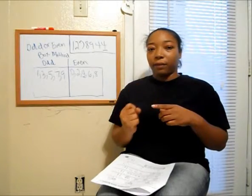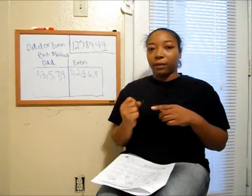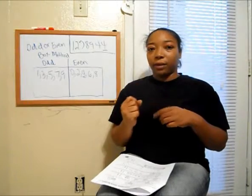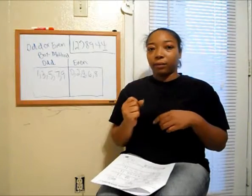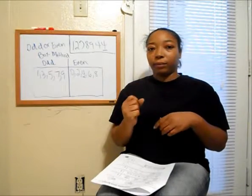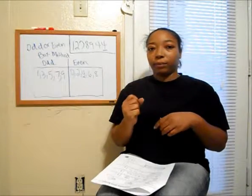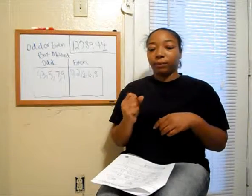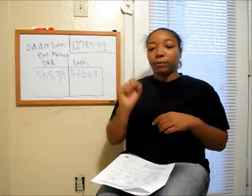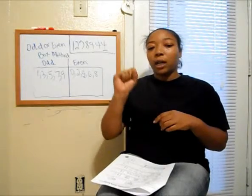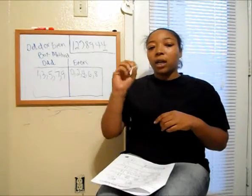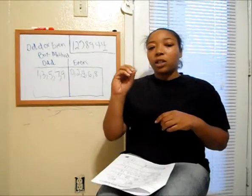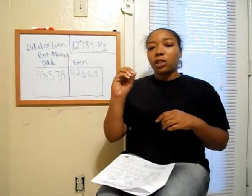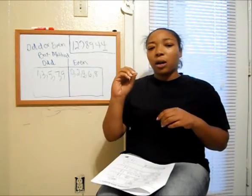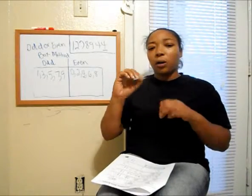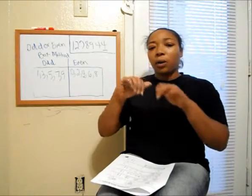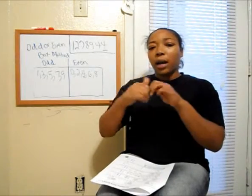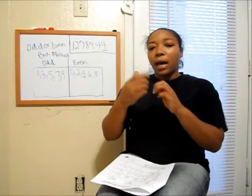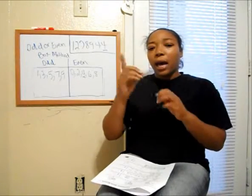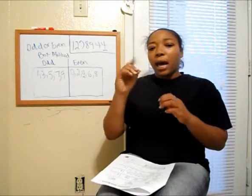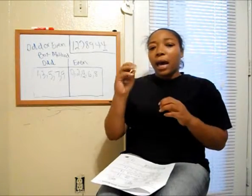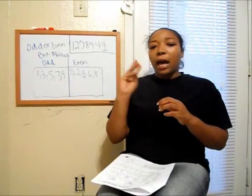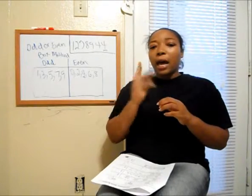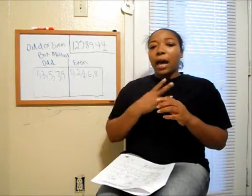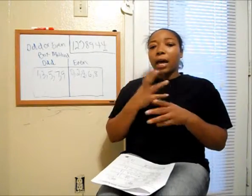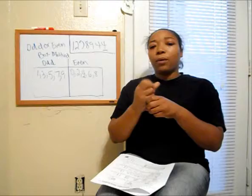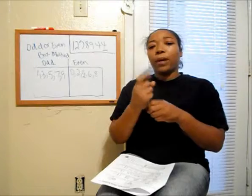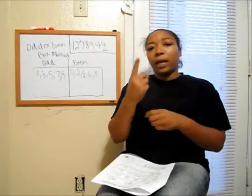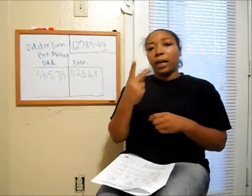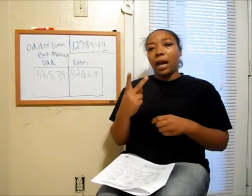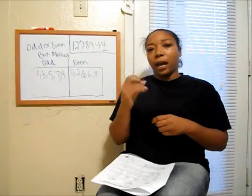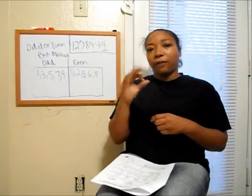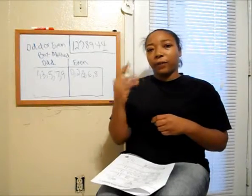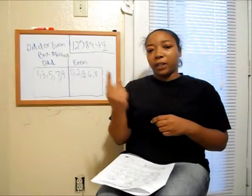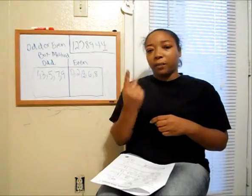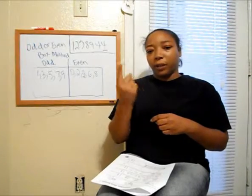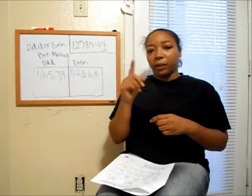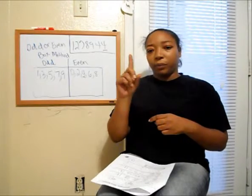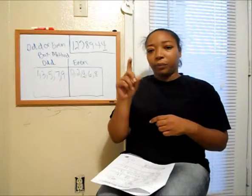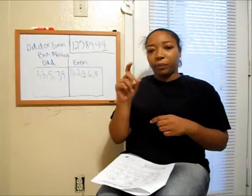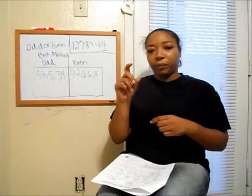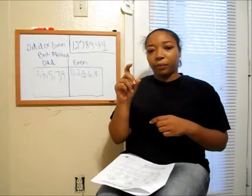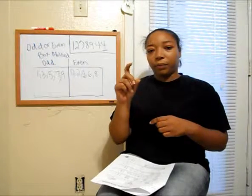halves. So, how do we get half of something?